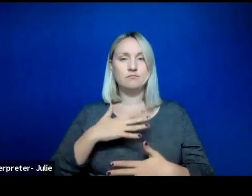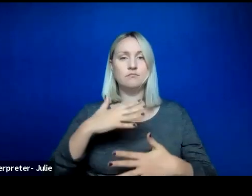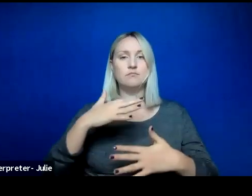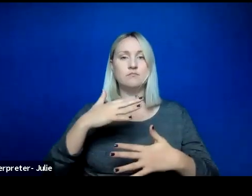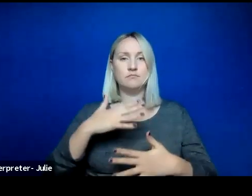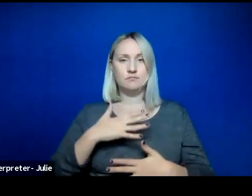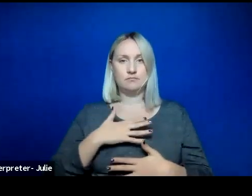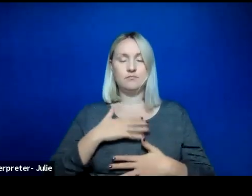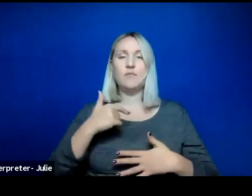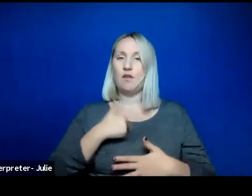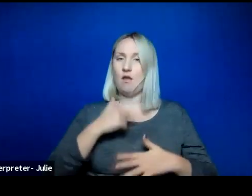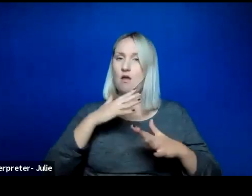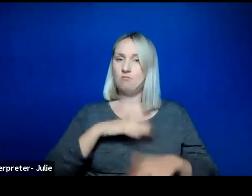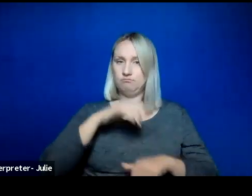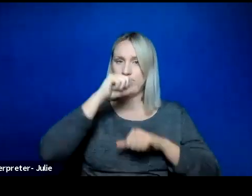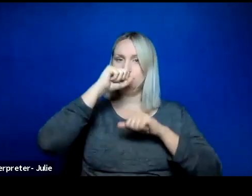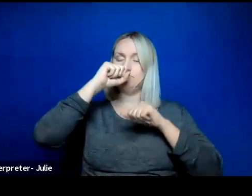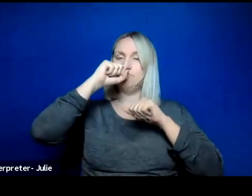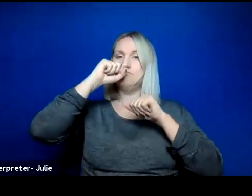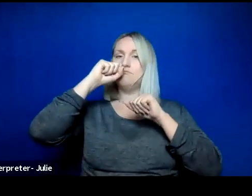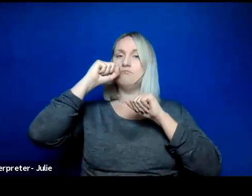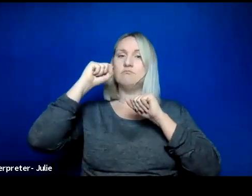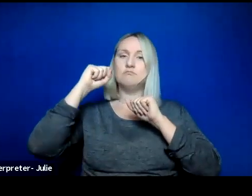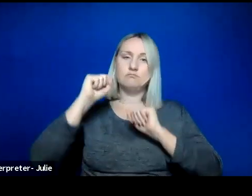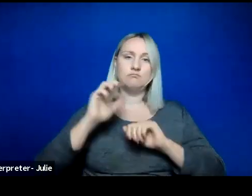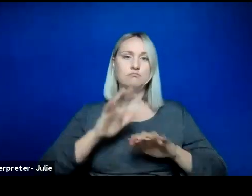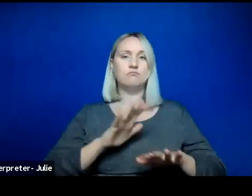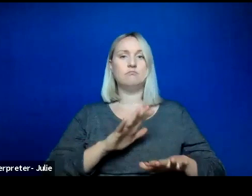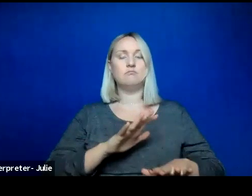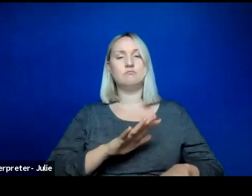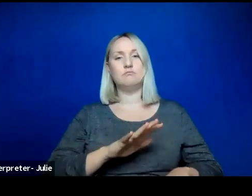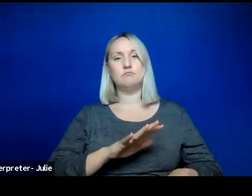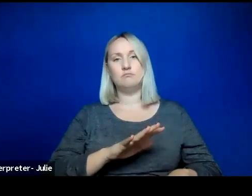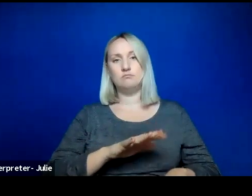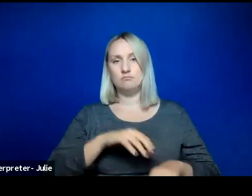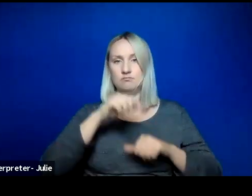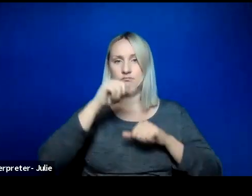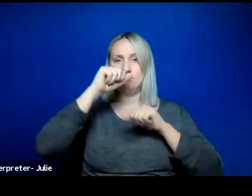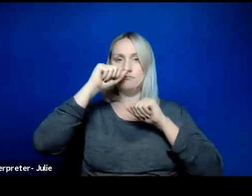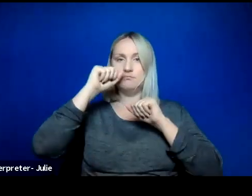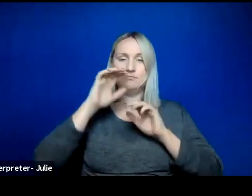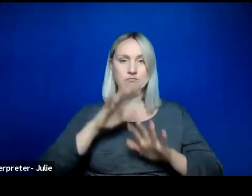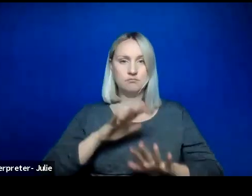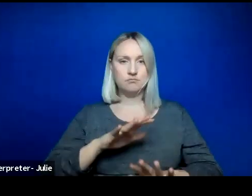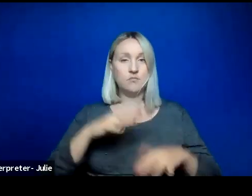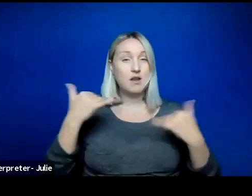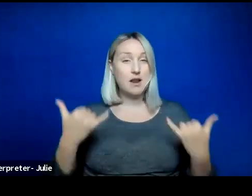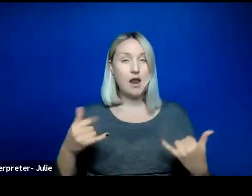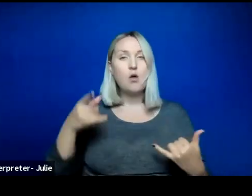I am breathing in, I am breathing out. So we're bringing intention